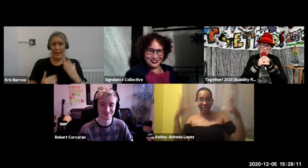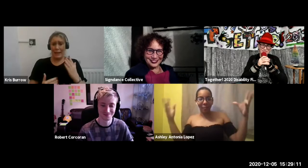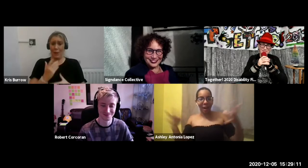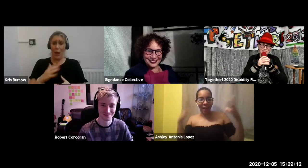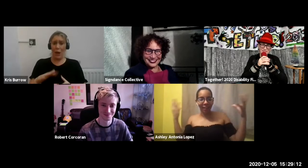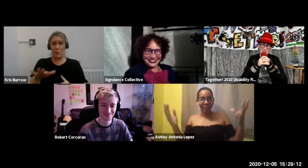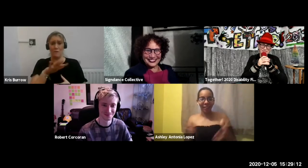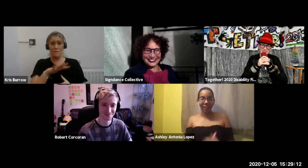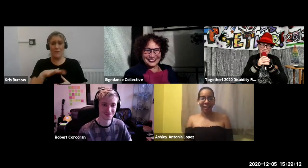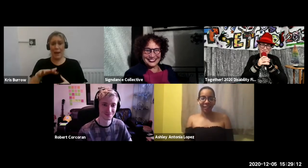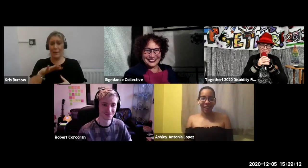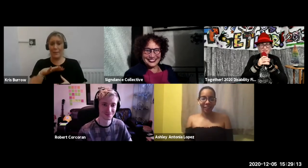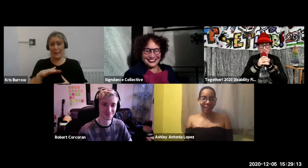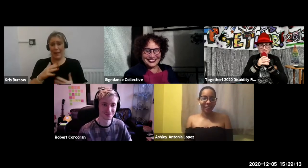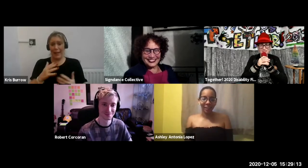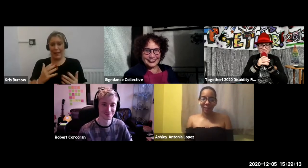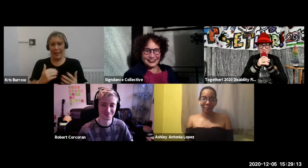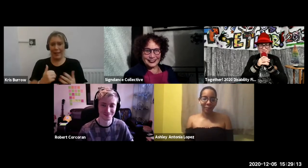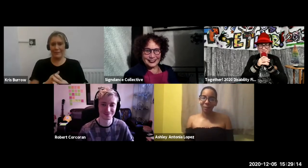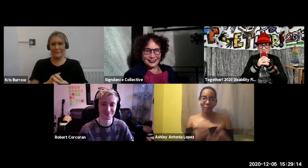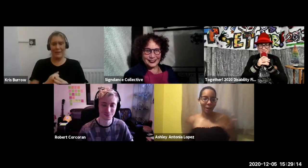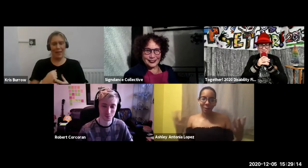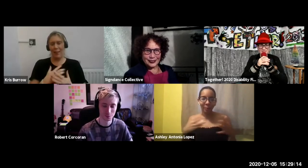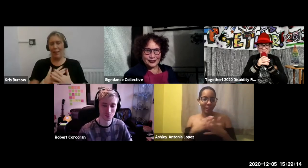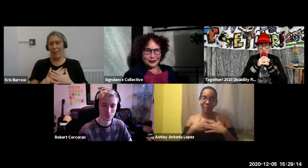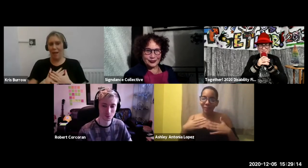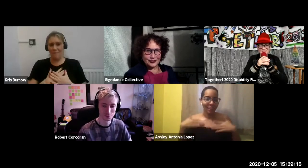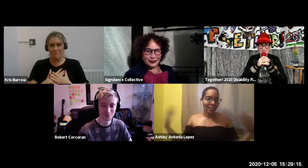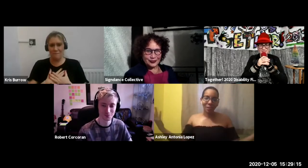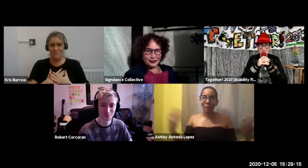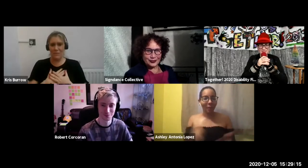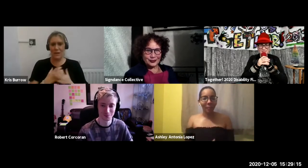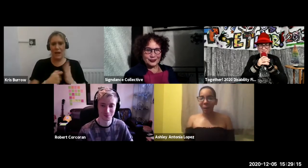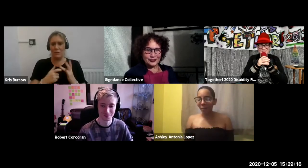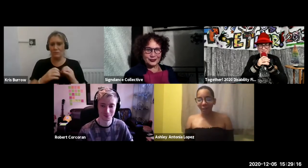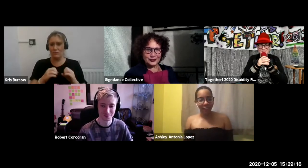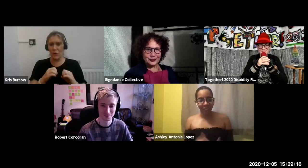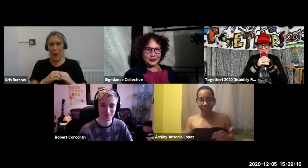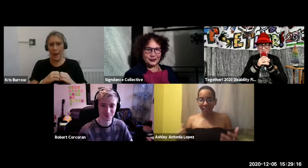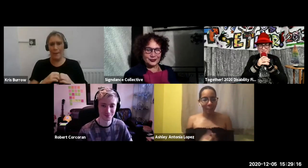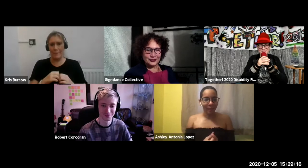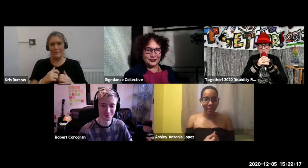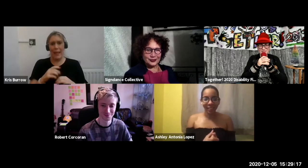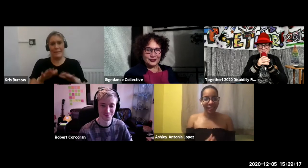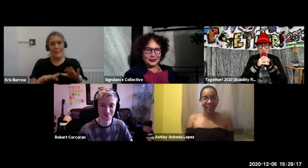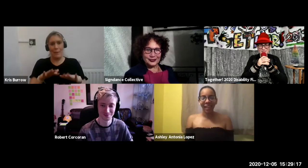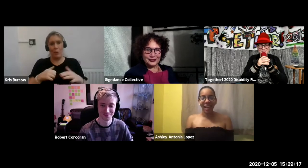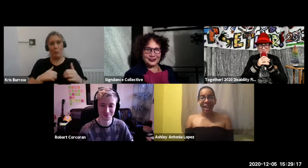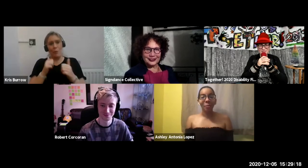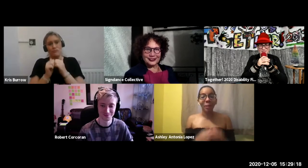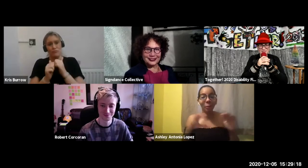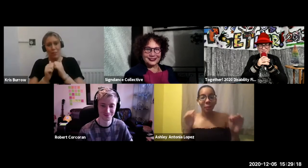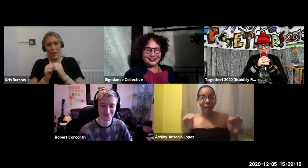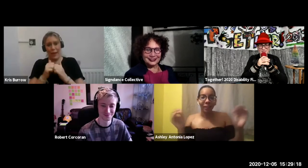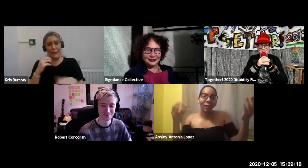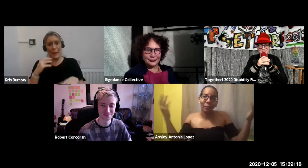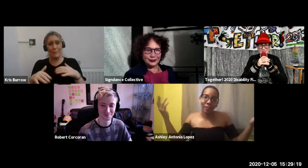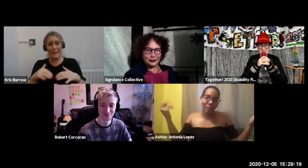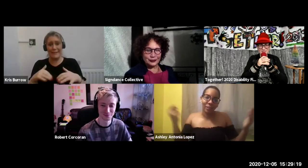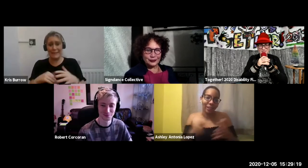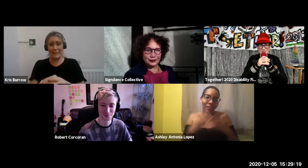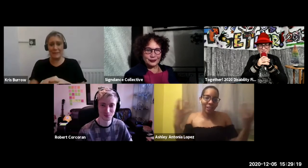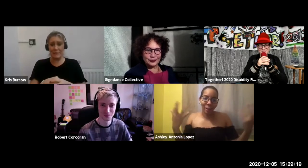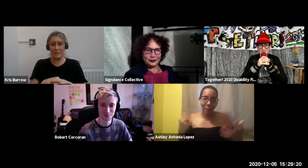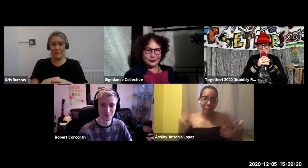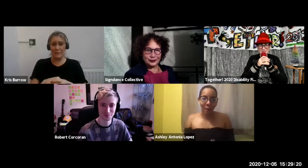cause like I'm adding it. I love like Rob. Like, he's becoming my brother. Like, he's amazing. And what's so, you know,